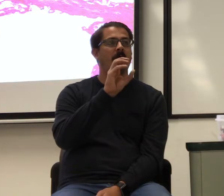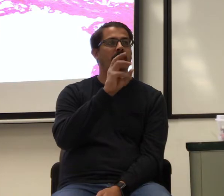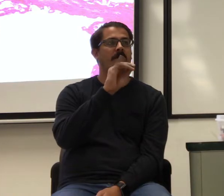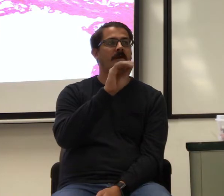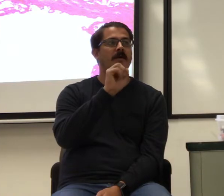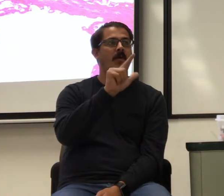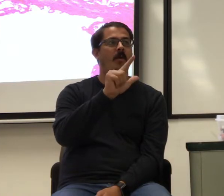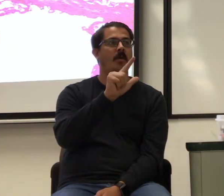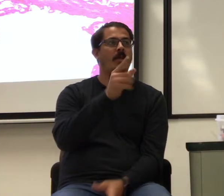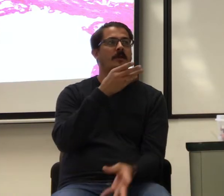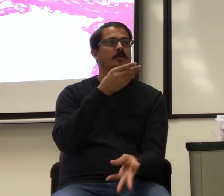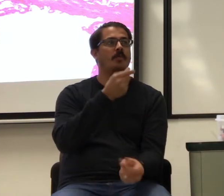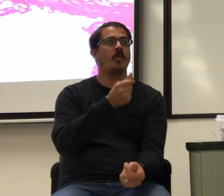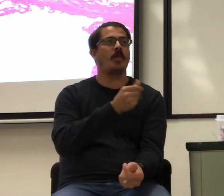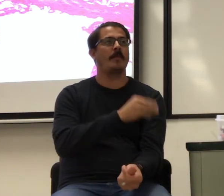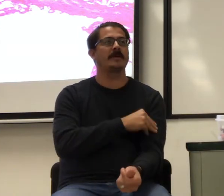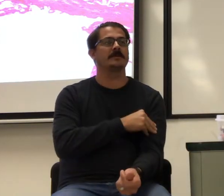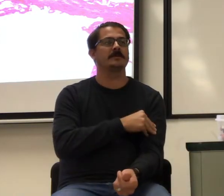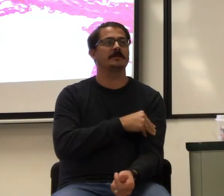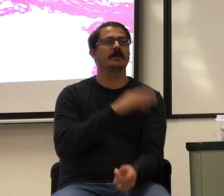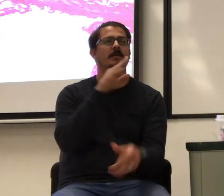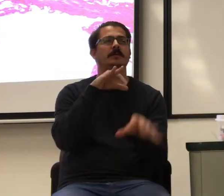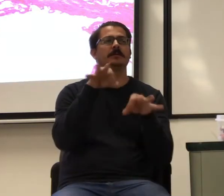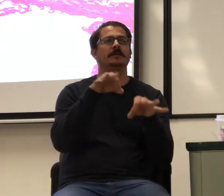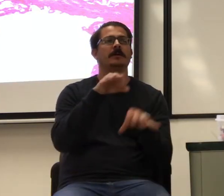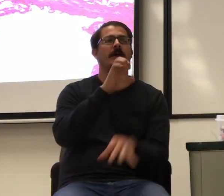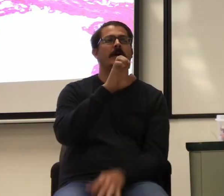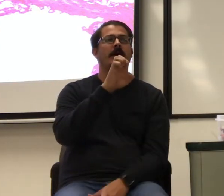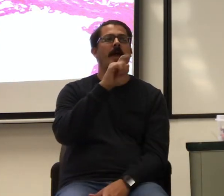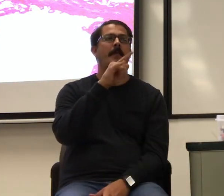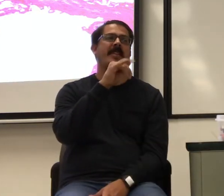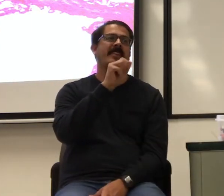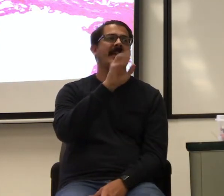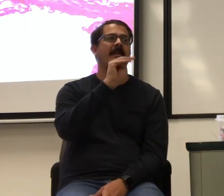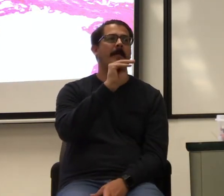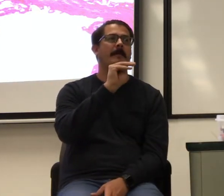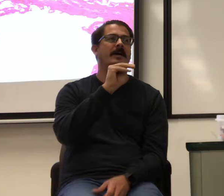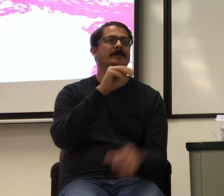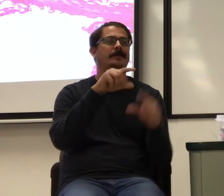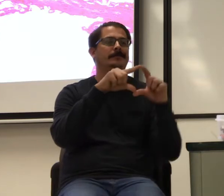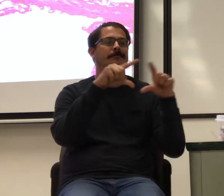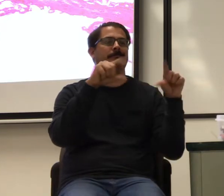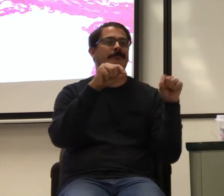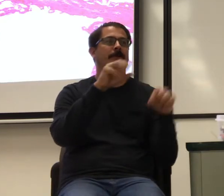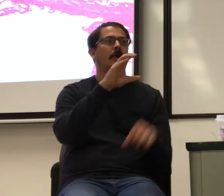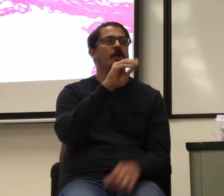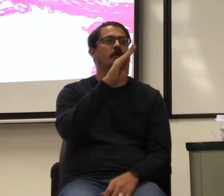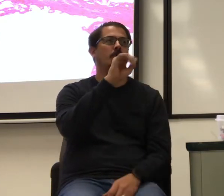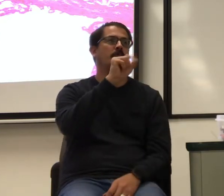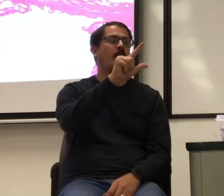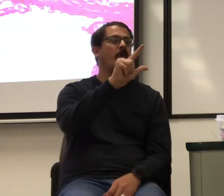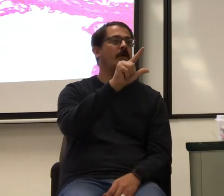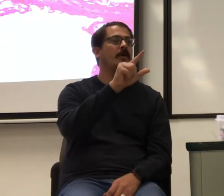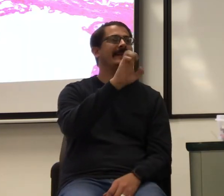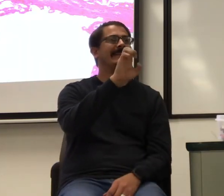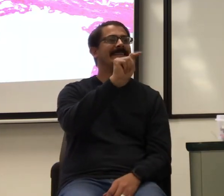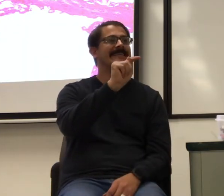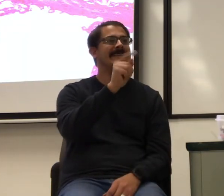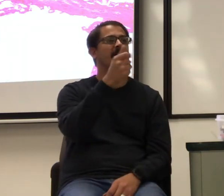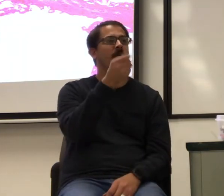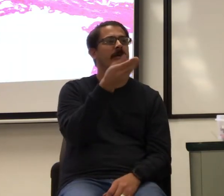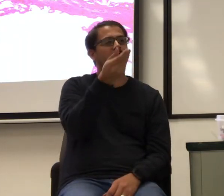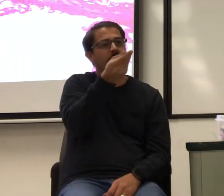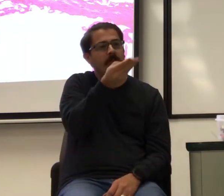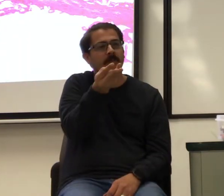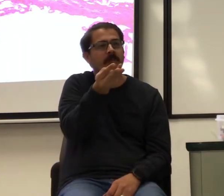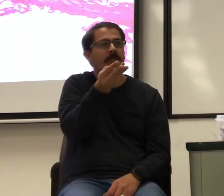smooth muscle. I want to describe that epithelium as a cuboidal ET with sparse cilia.